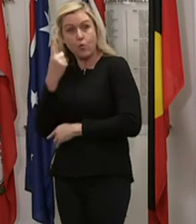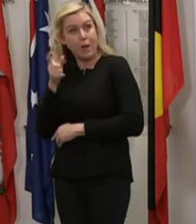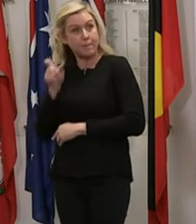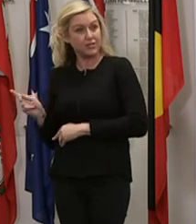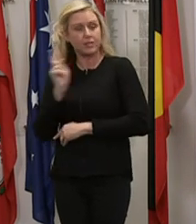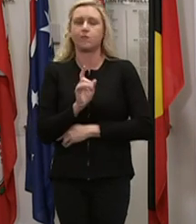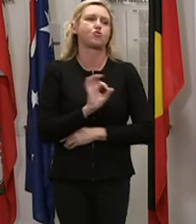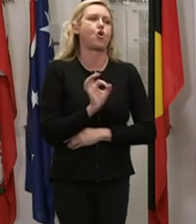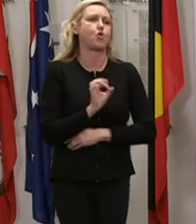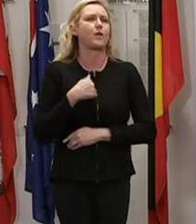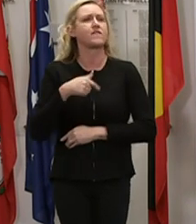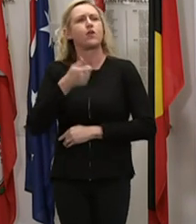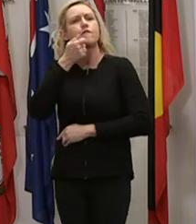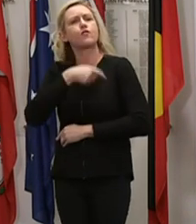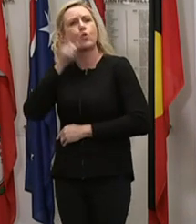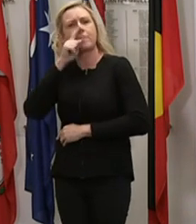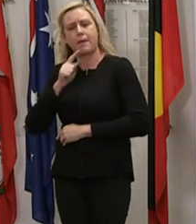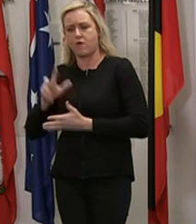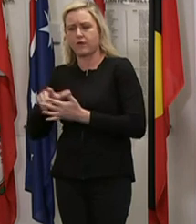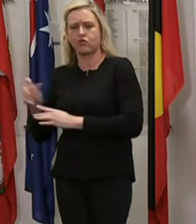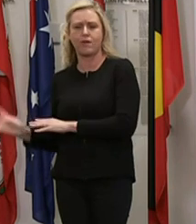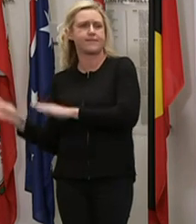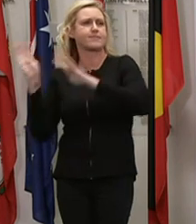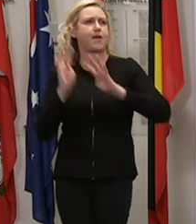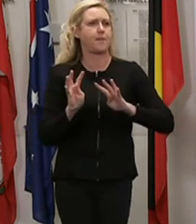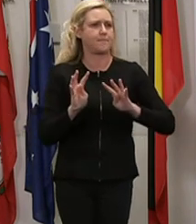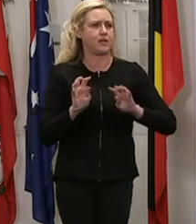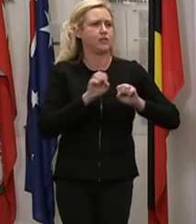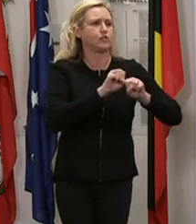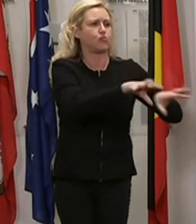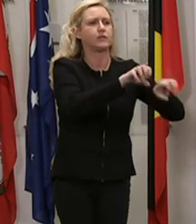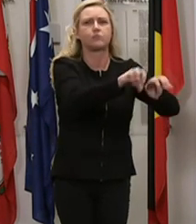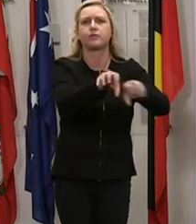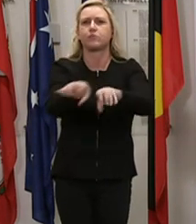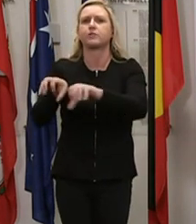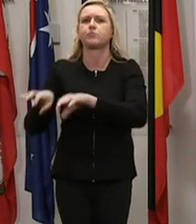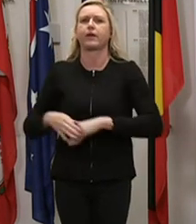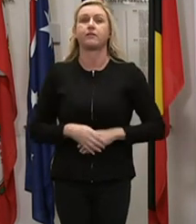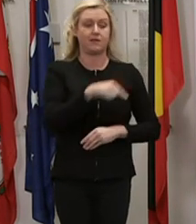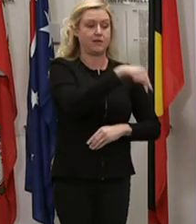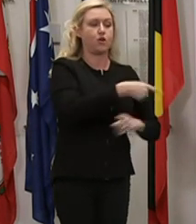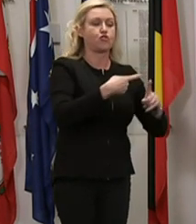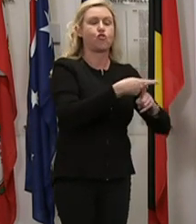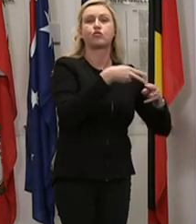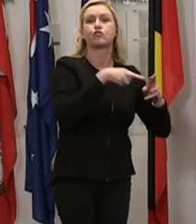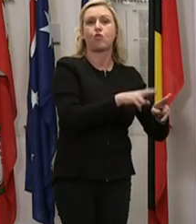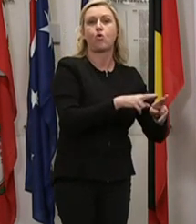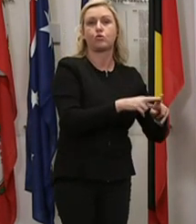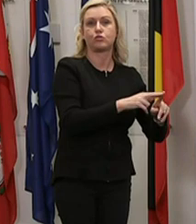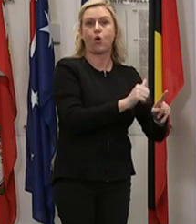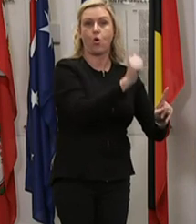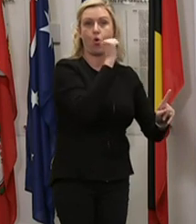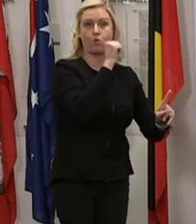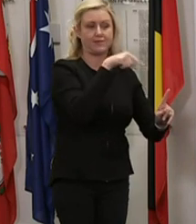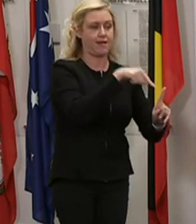of exposure. We believe that we've identified the source exposure in relation to the Crossroads Hotel. We haven't